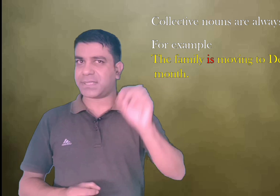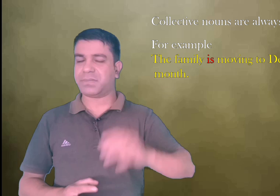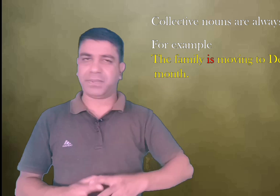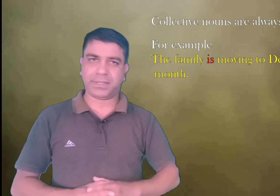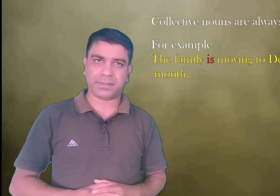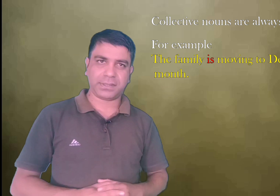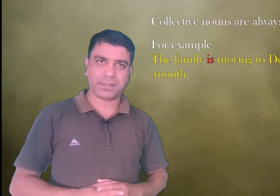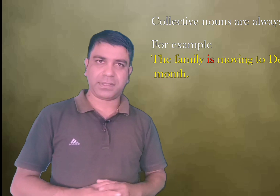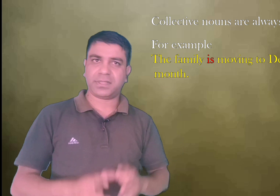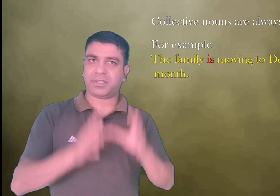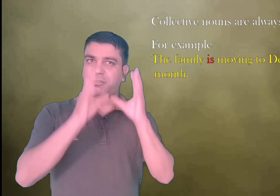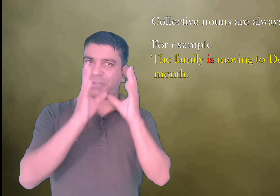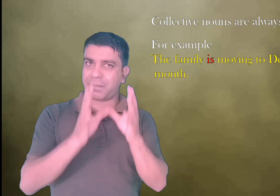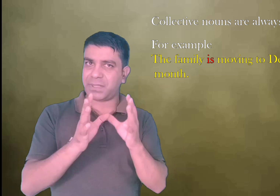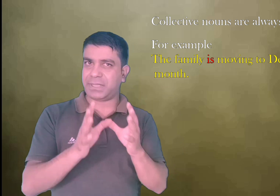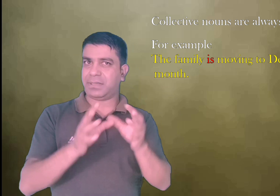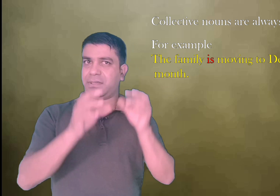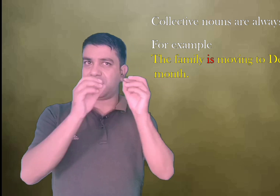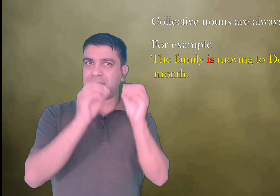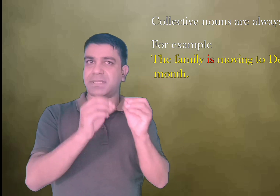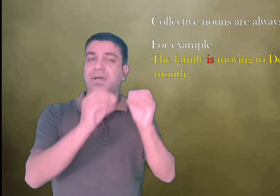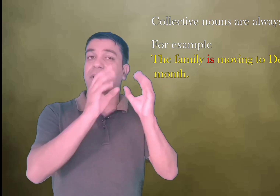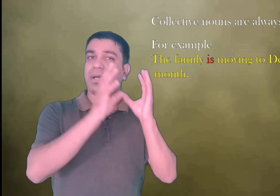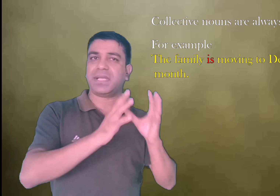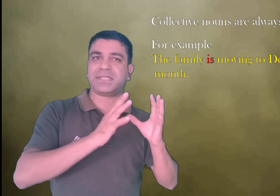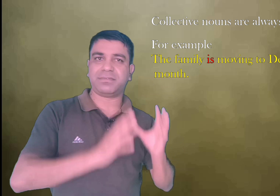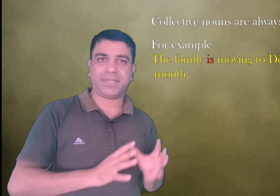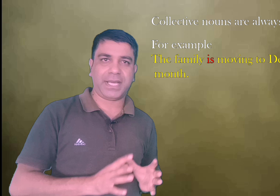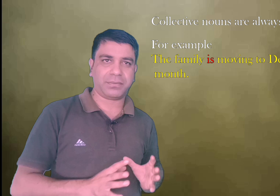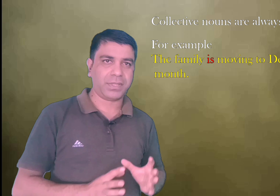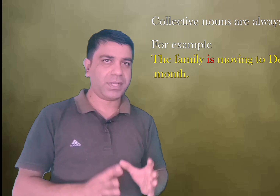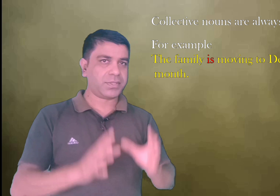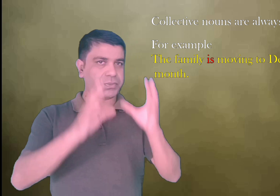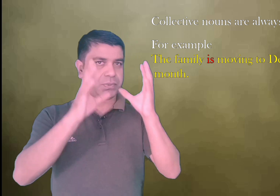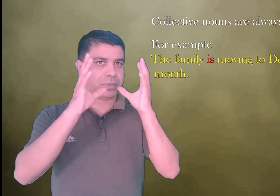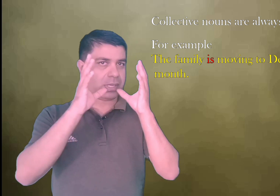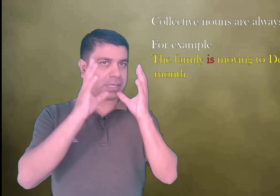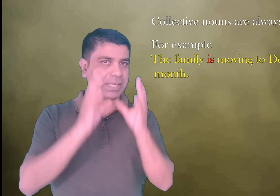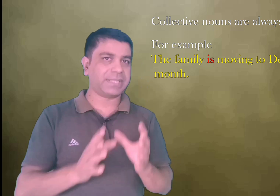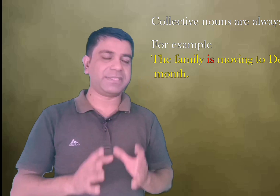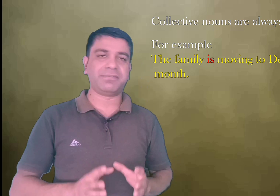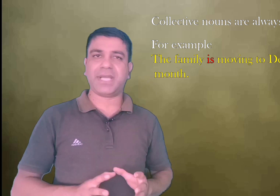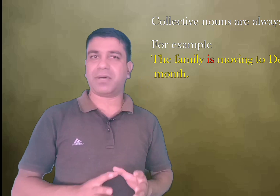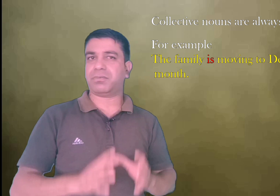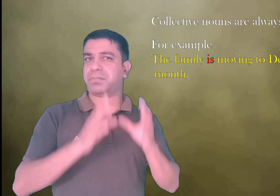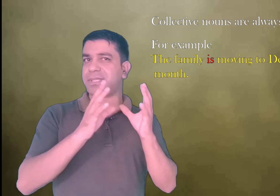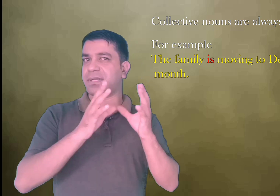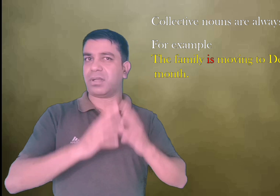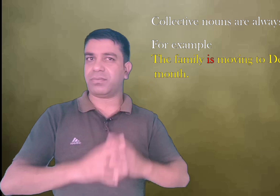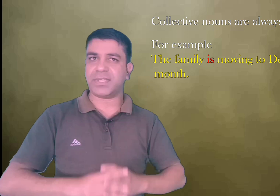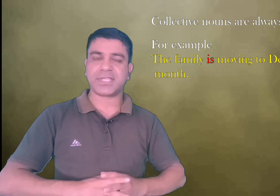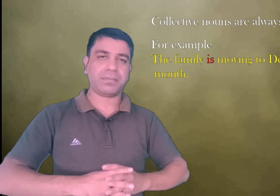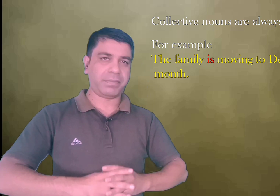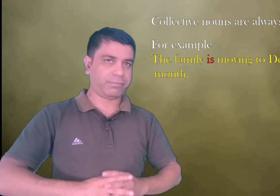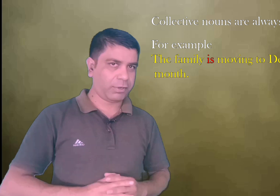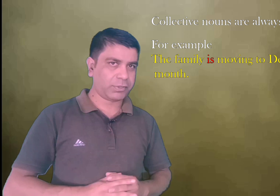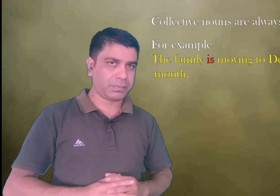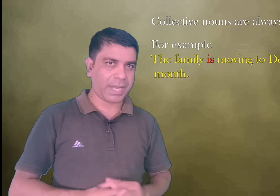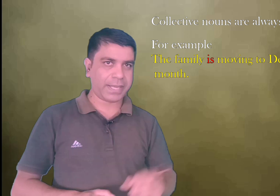next month. The family is a collective noun. So a collective noun must always be followed by